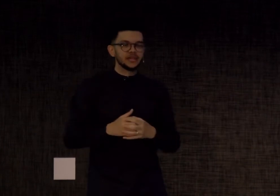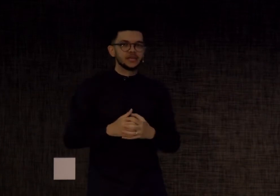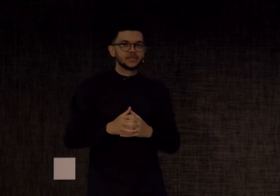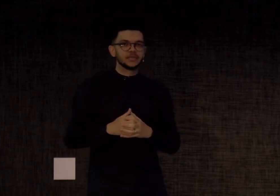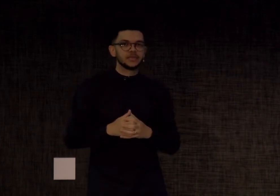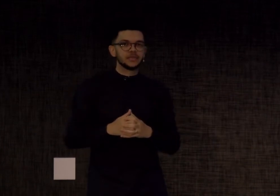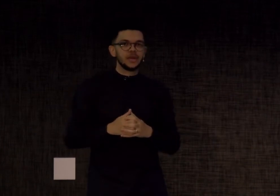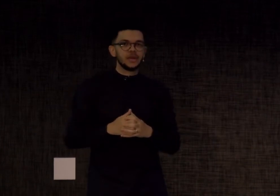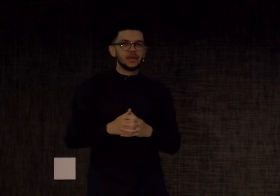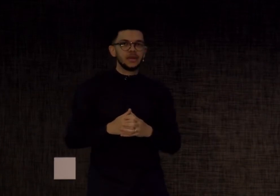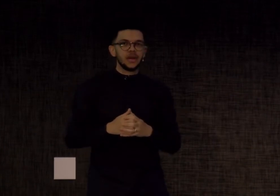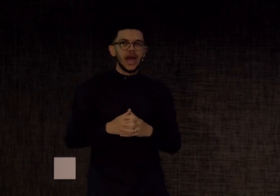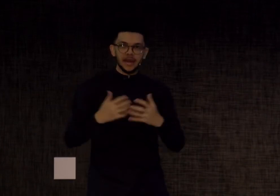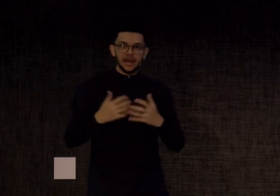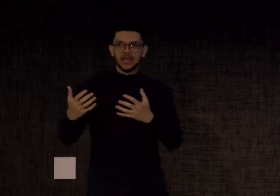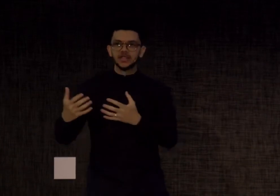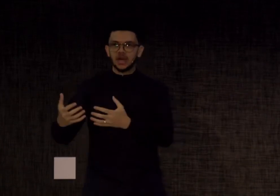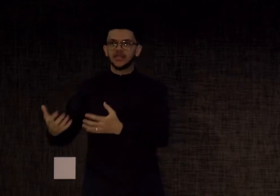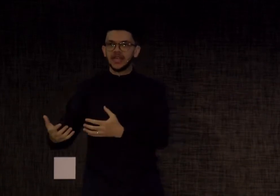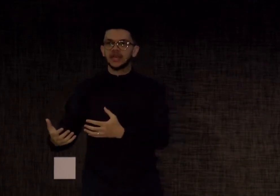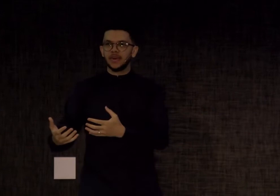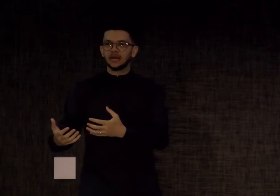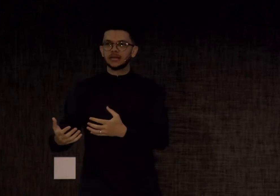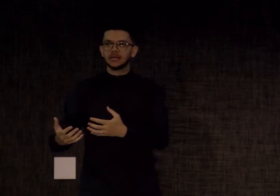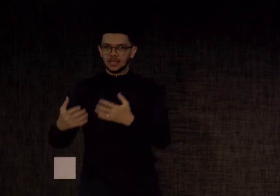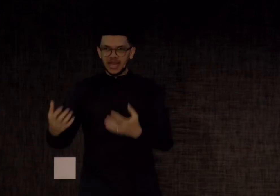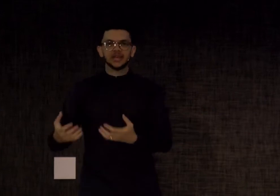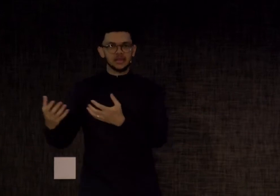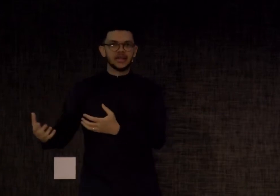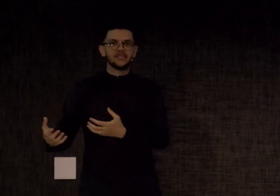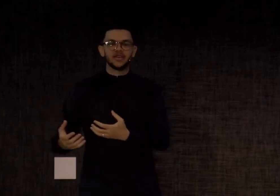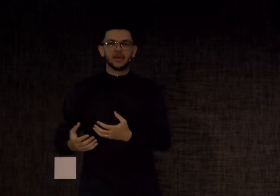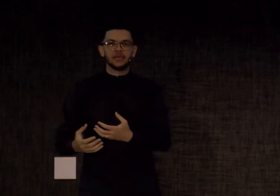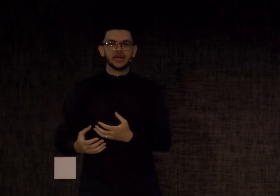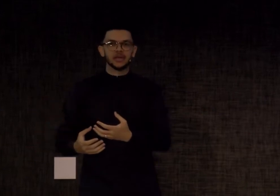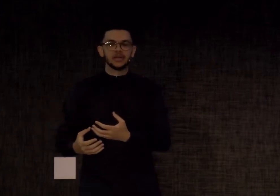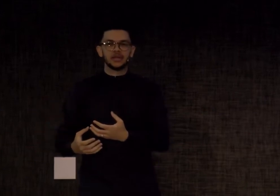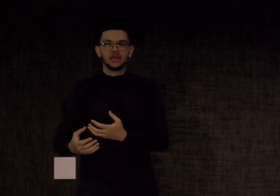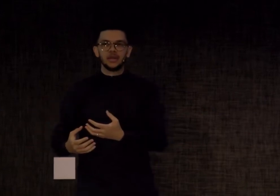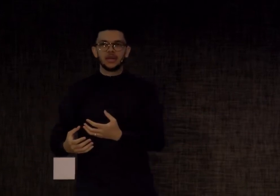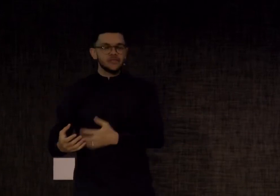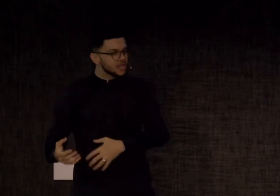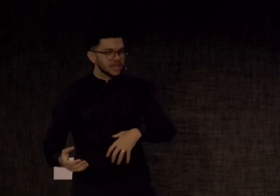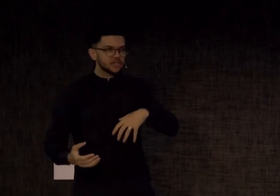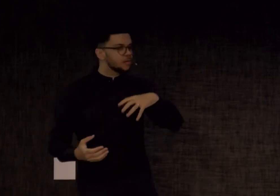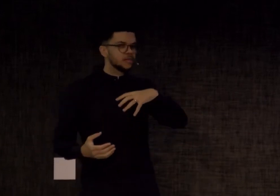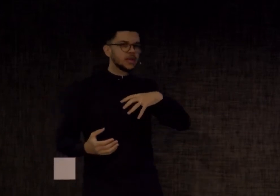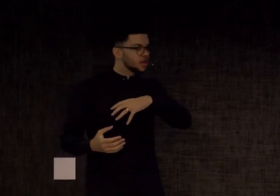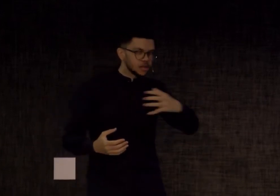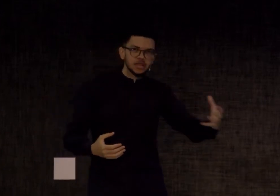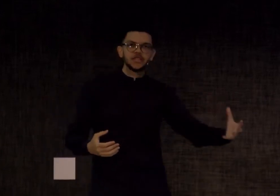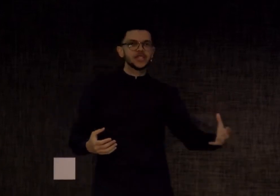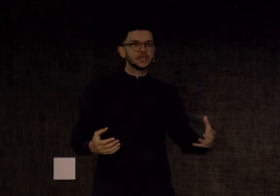failed. And now we need to start thinking about the Second South African Republic. Everything from